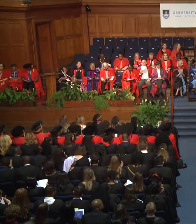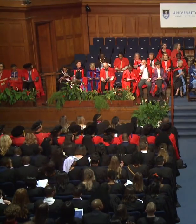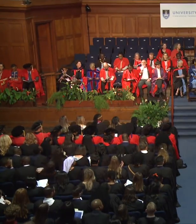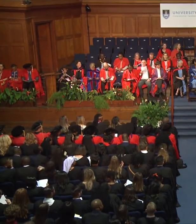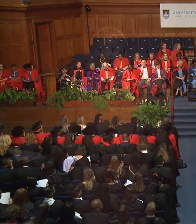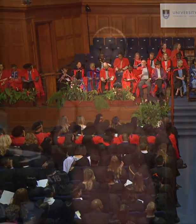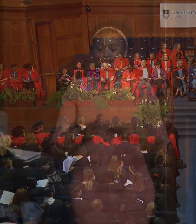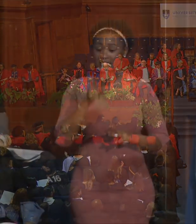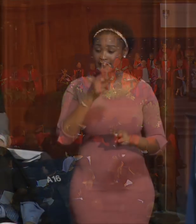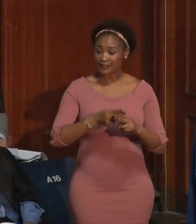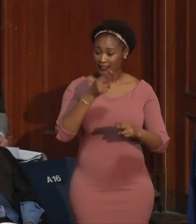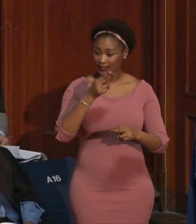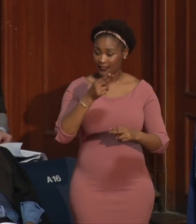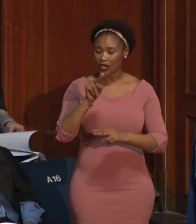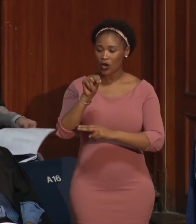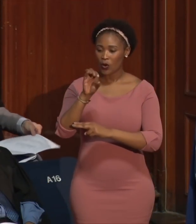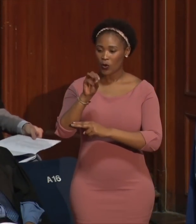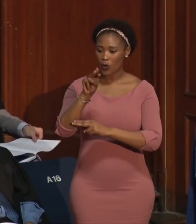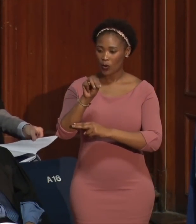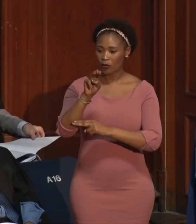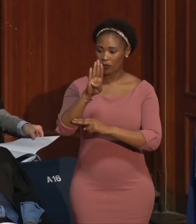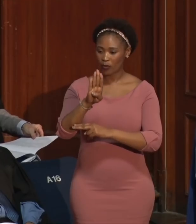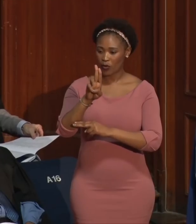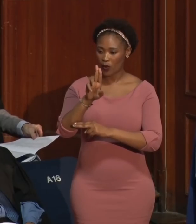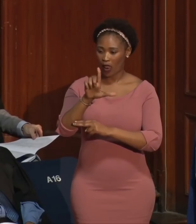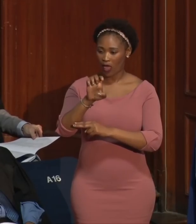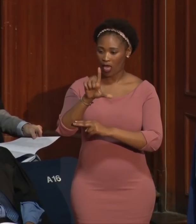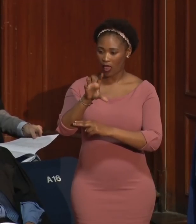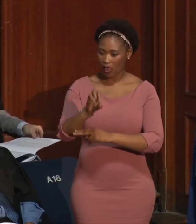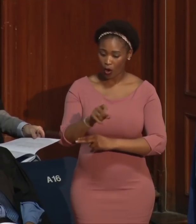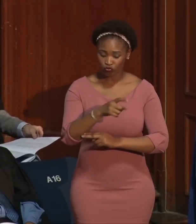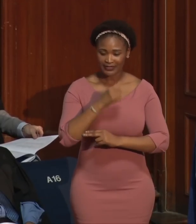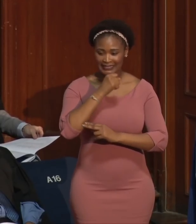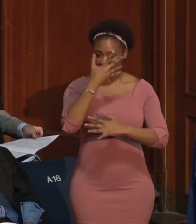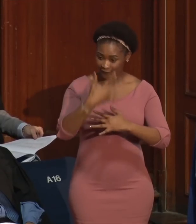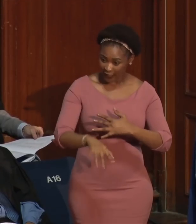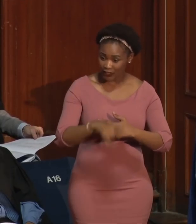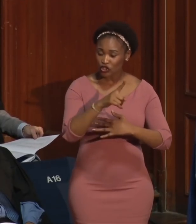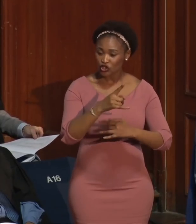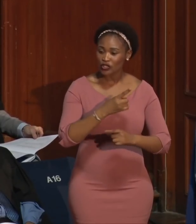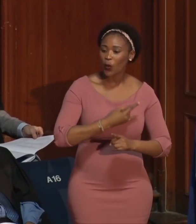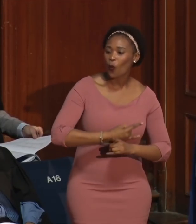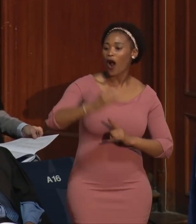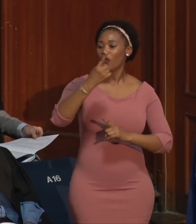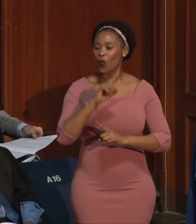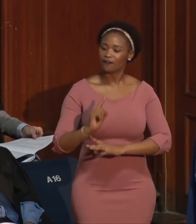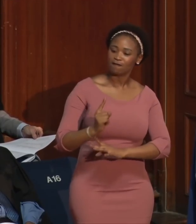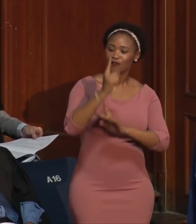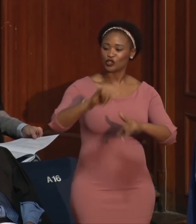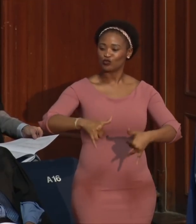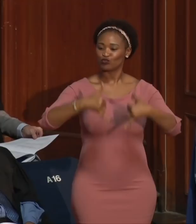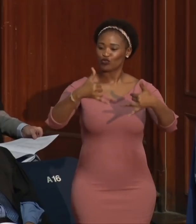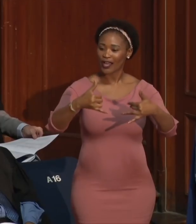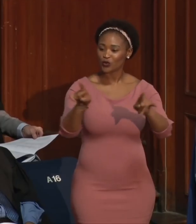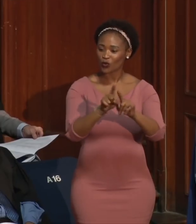Then finally, Nombulelo, who's just performed, has also recently won first prize as well as the